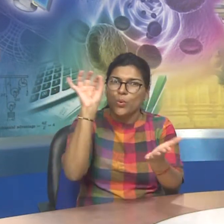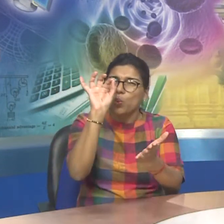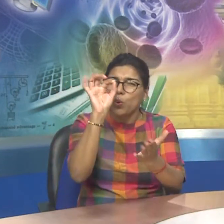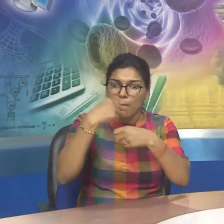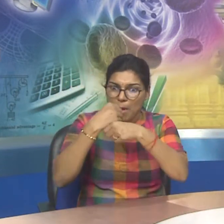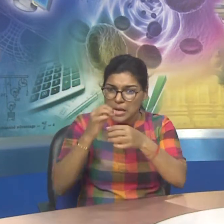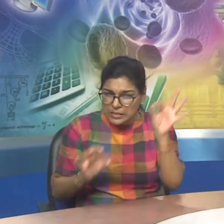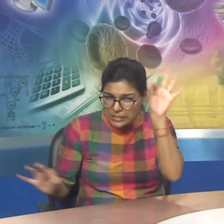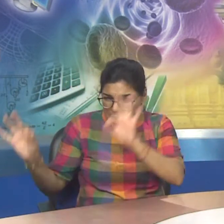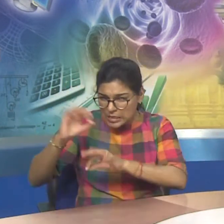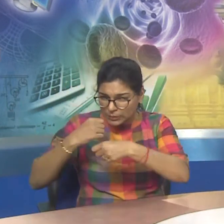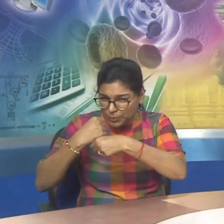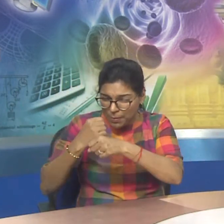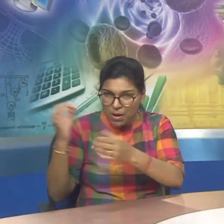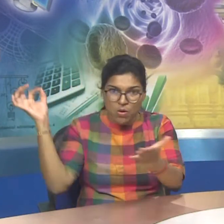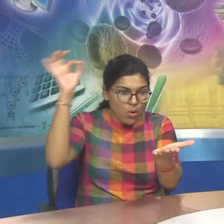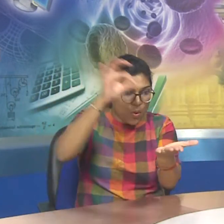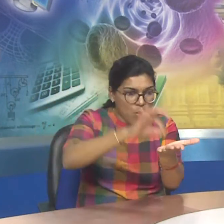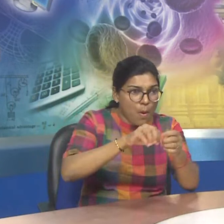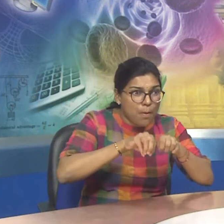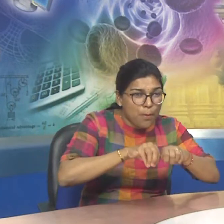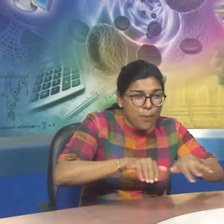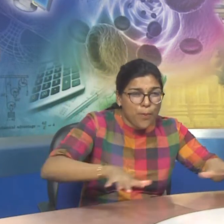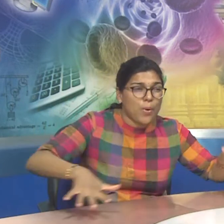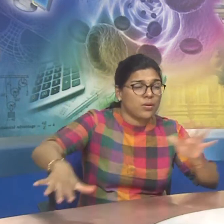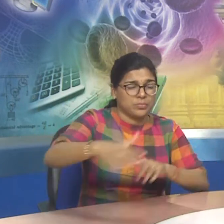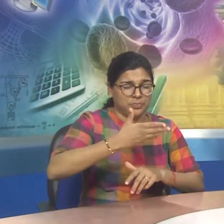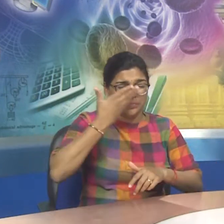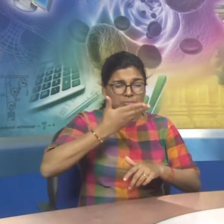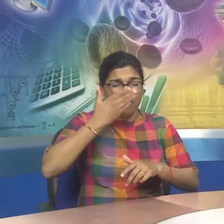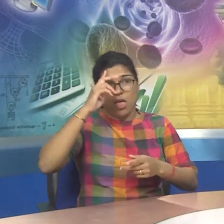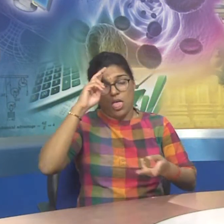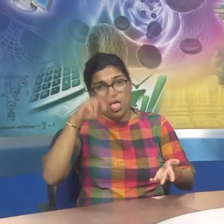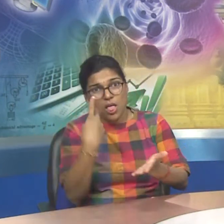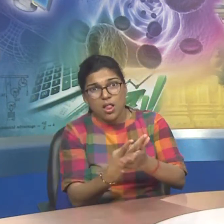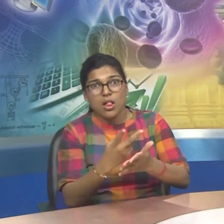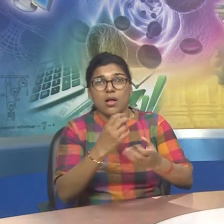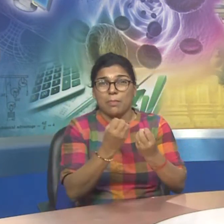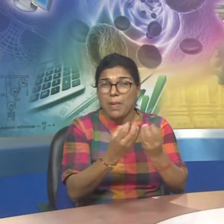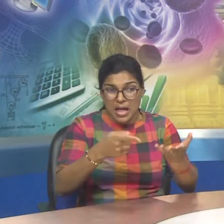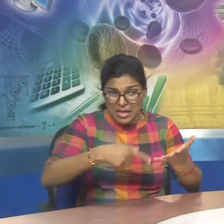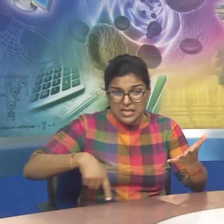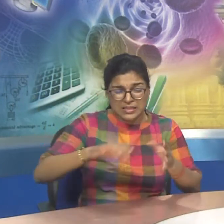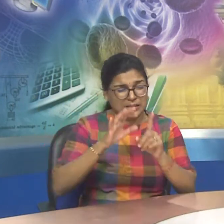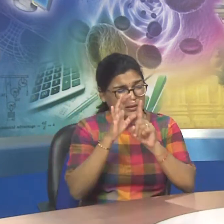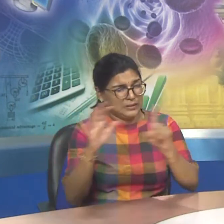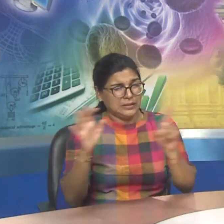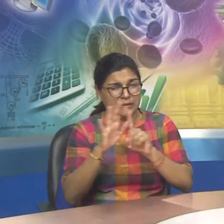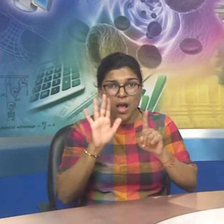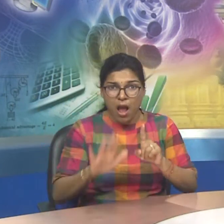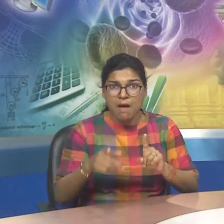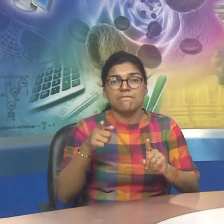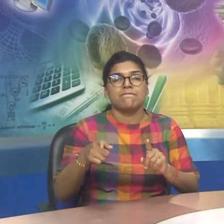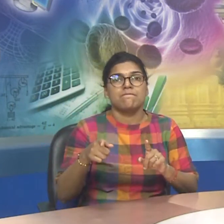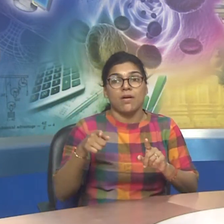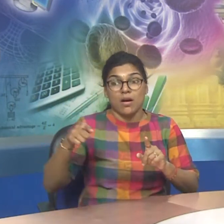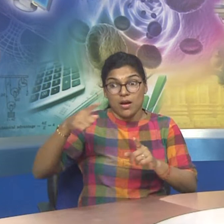They use arms, smaller arms, to settle armed disputes within the family, in